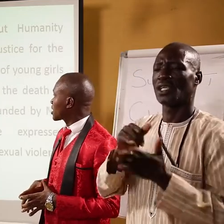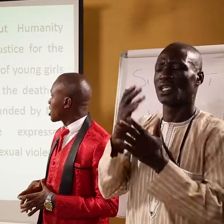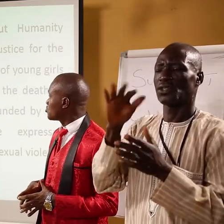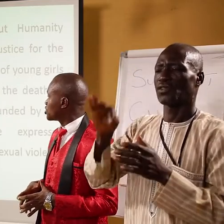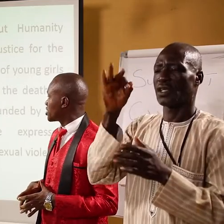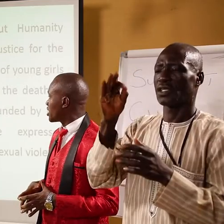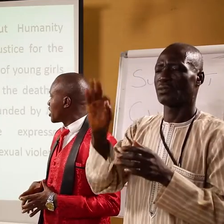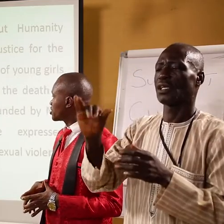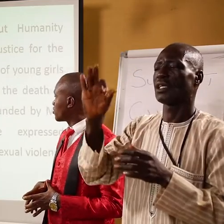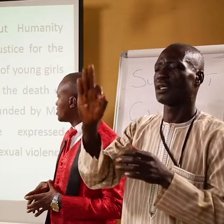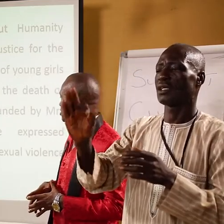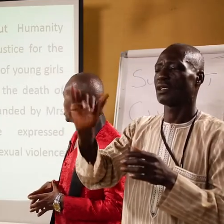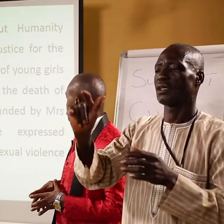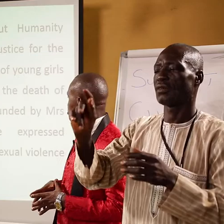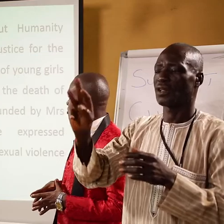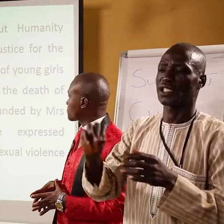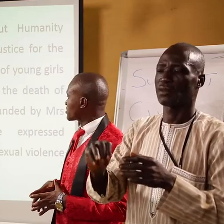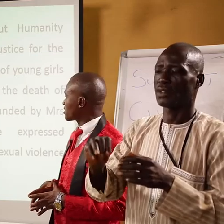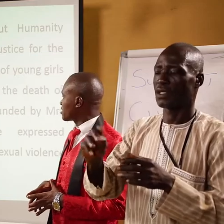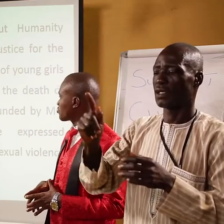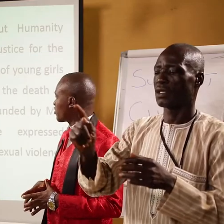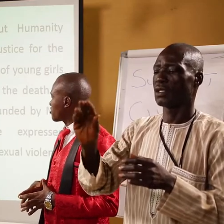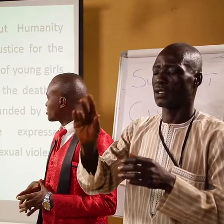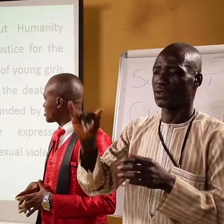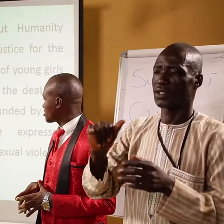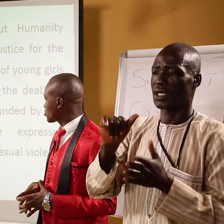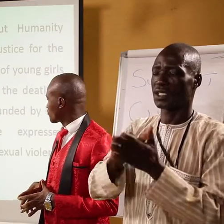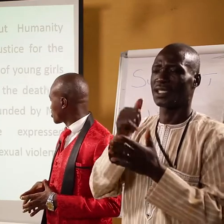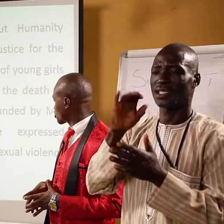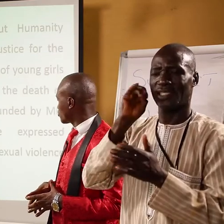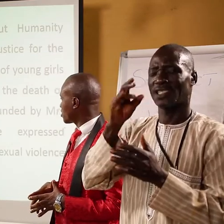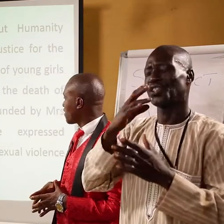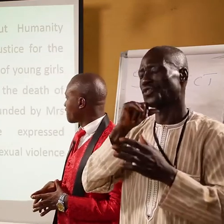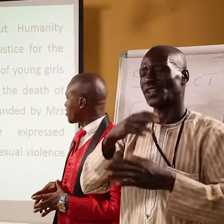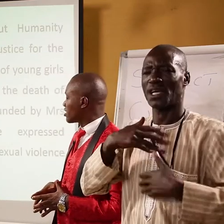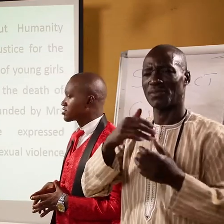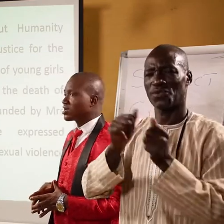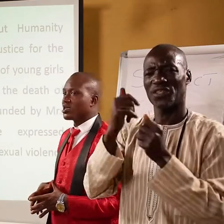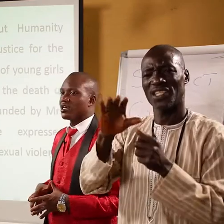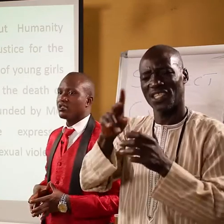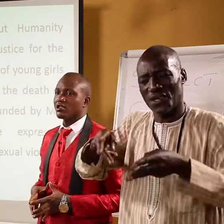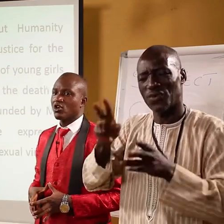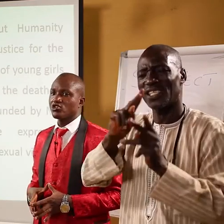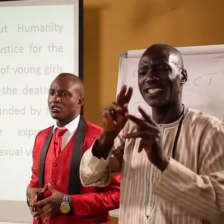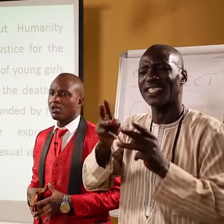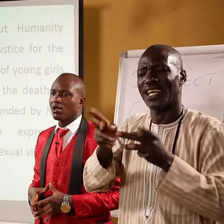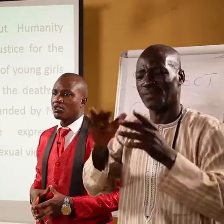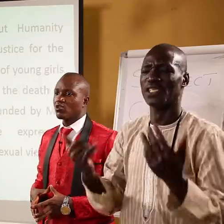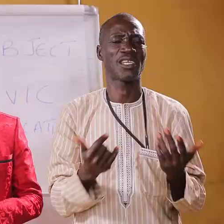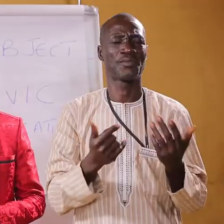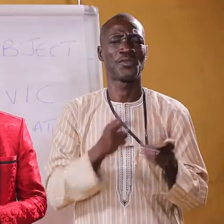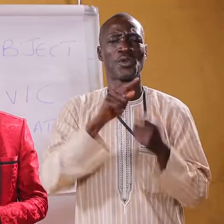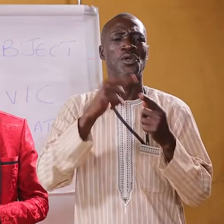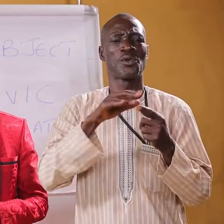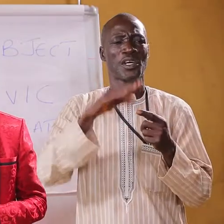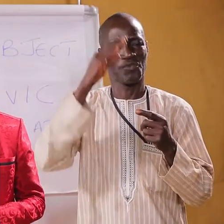Fatima Ganduje Ajimobi. She expressed sadness over the rising cases of sexual violence in the country. So